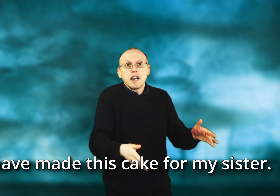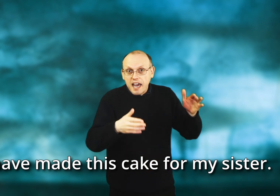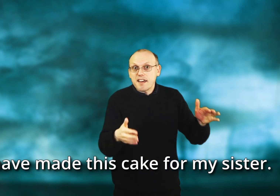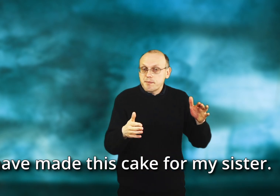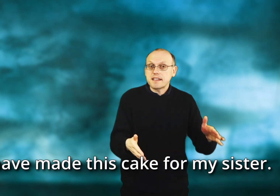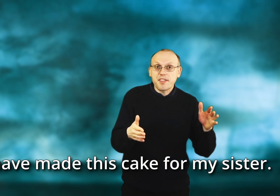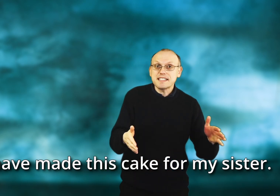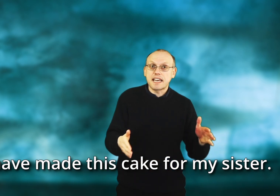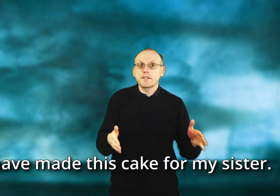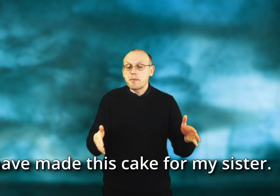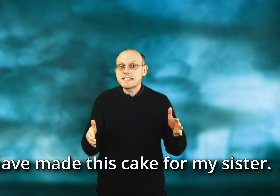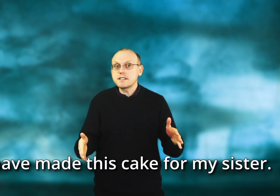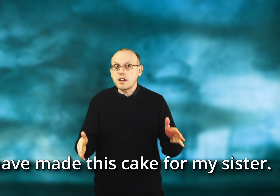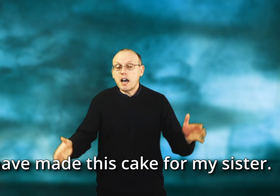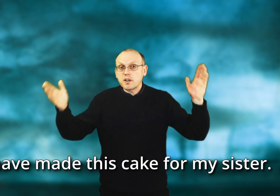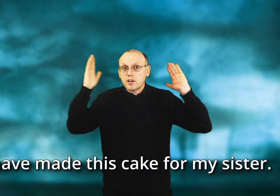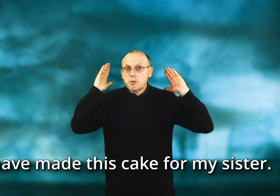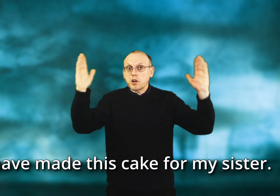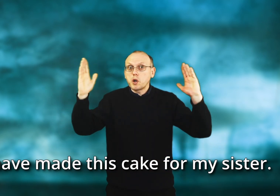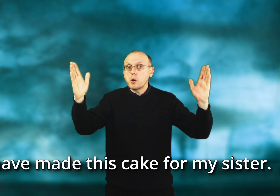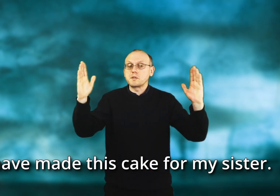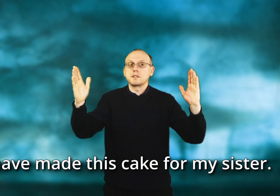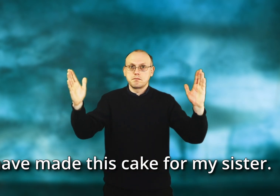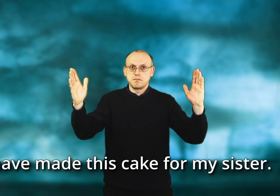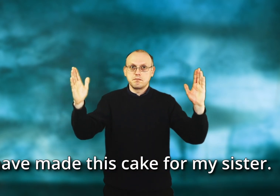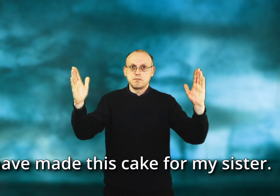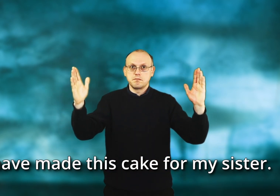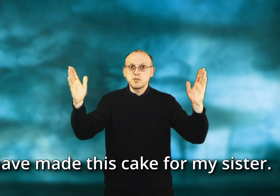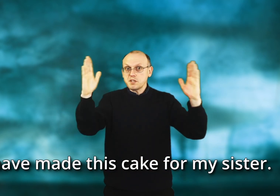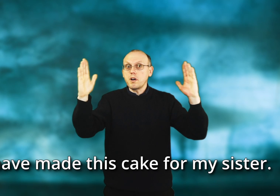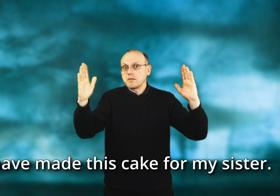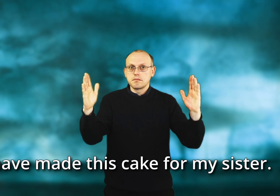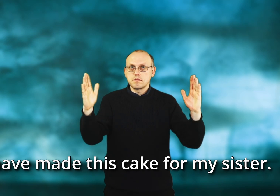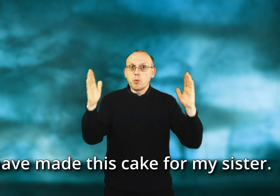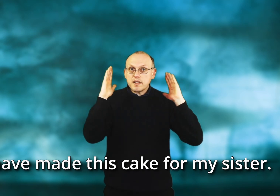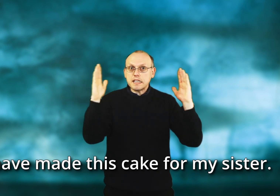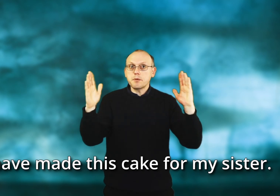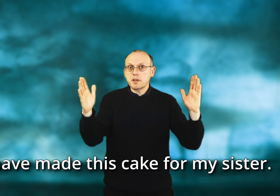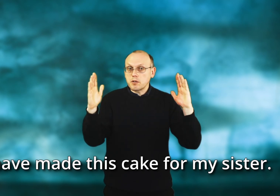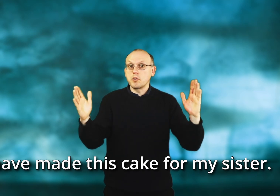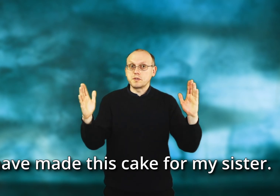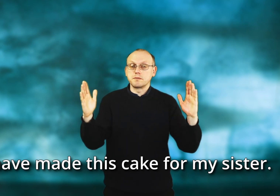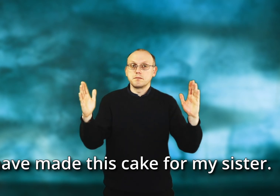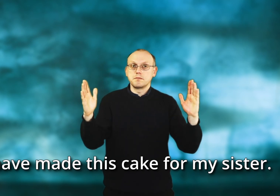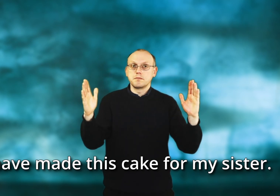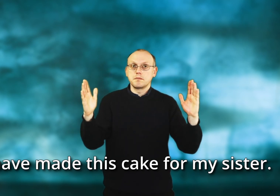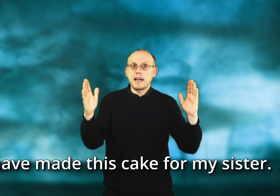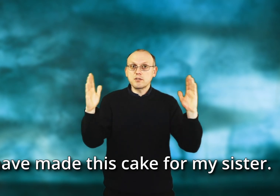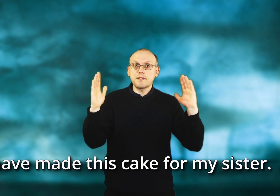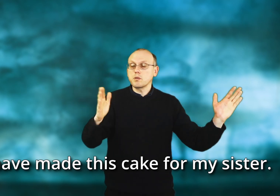have made this cake for my sister, I've got only one clause. Just one. One independent clause. I don't have two